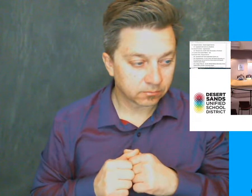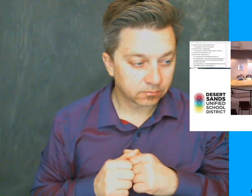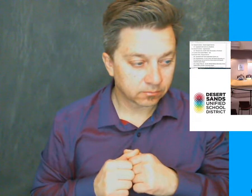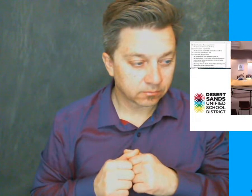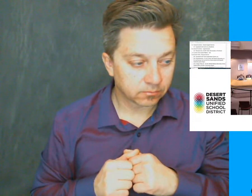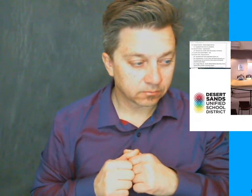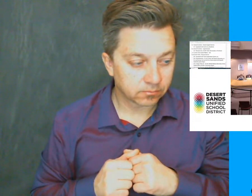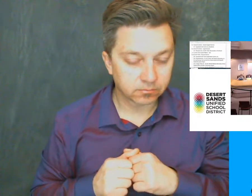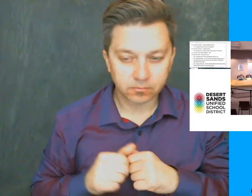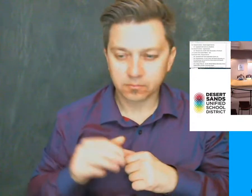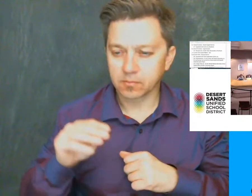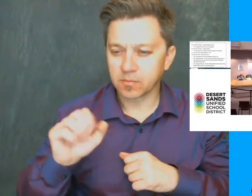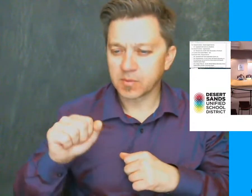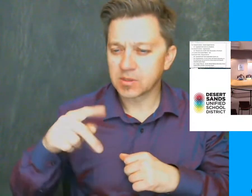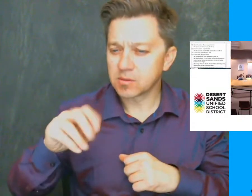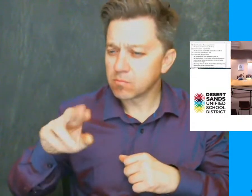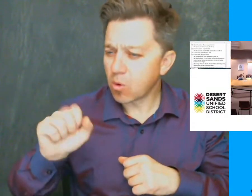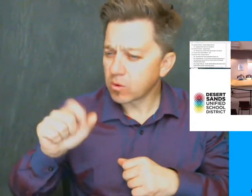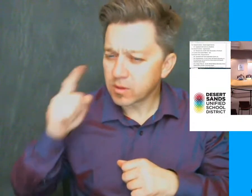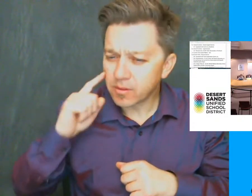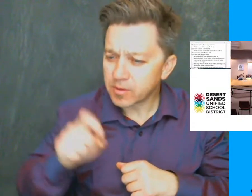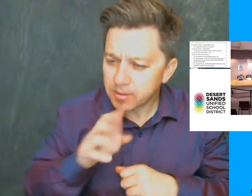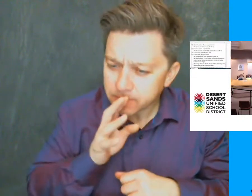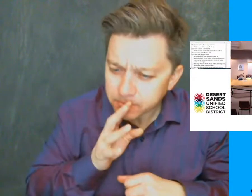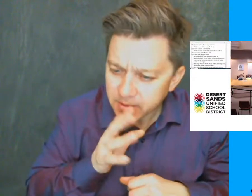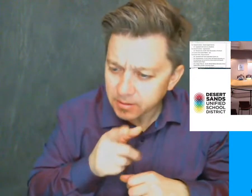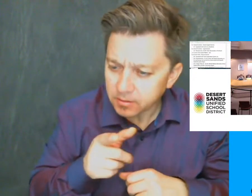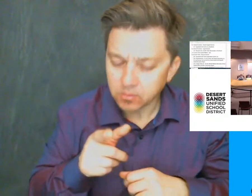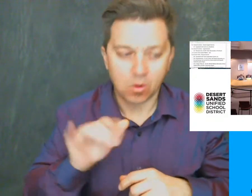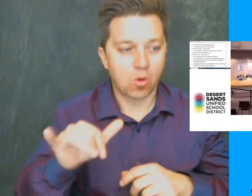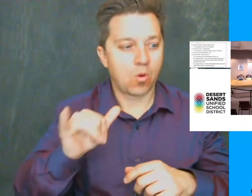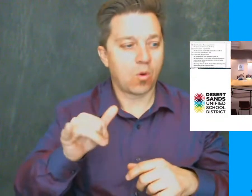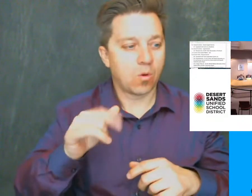Ms. Porras, I think you need to abstain. Oh, sorry.